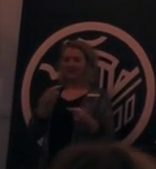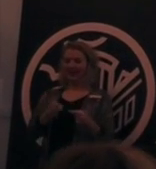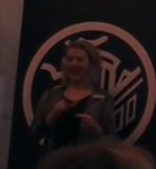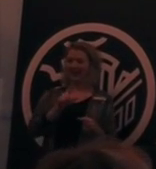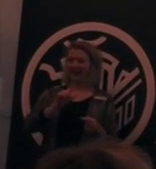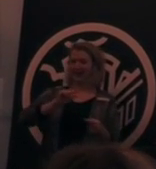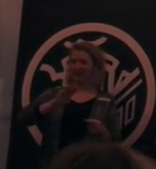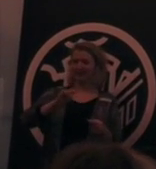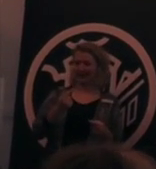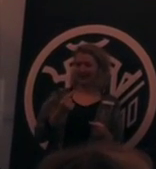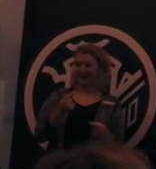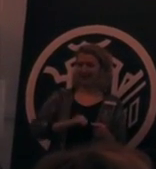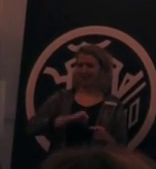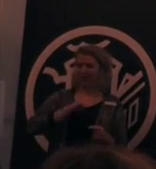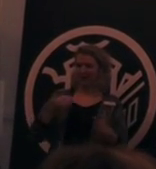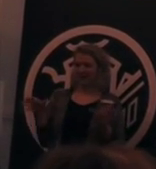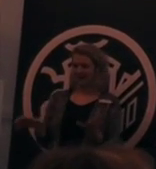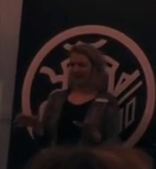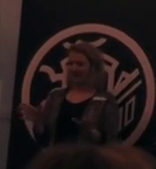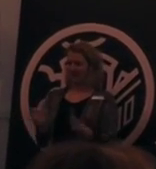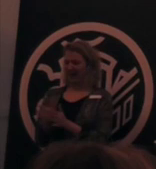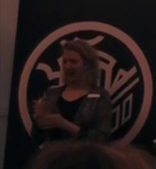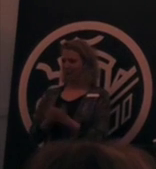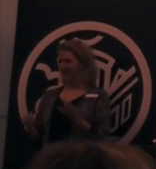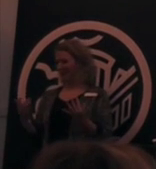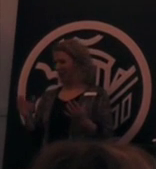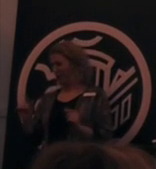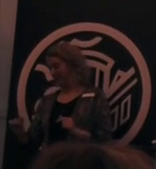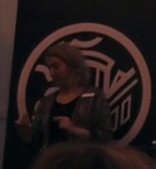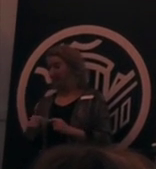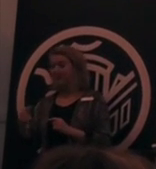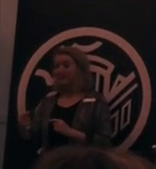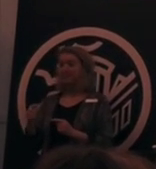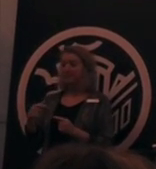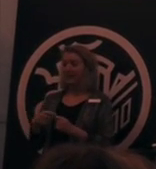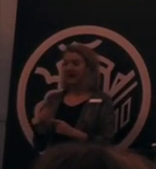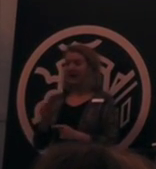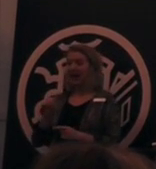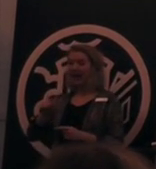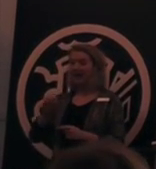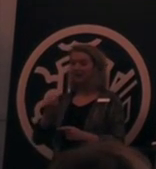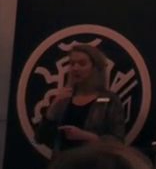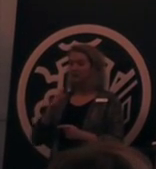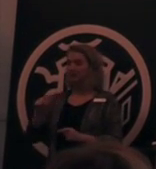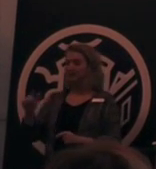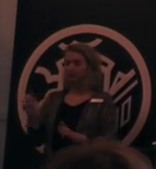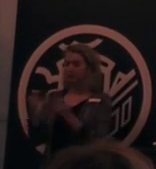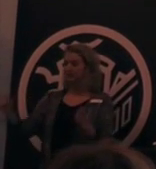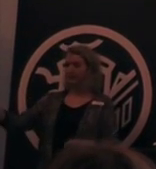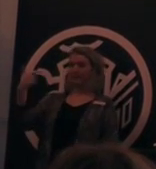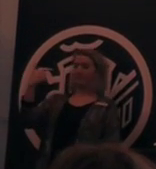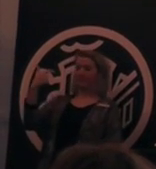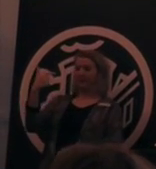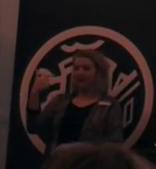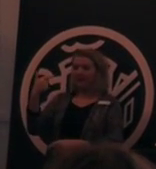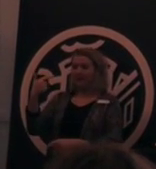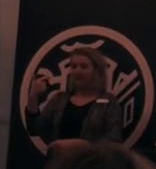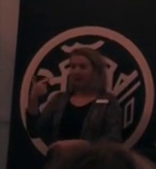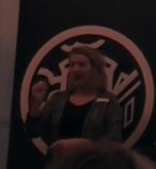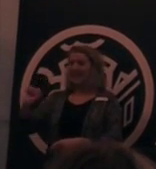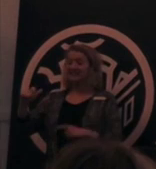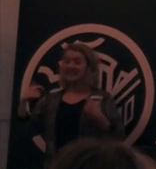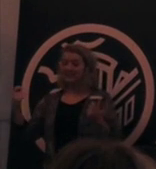And I'll tell you the result of that in a second. But Alex got caught in the camera, and his boss who's part of